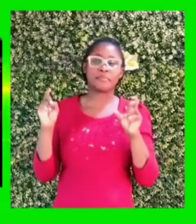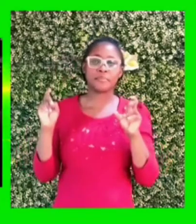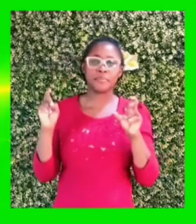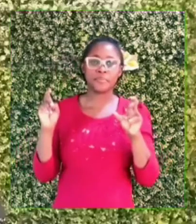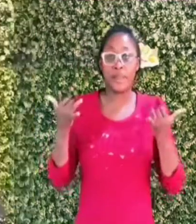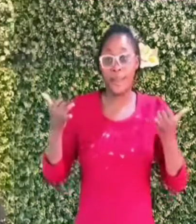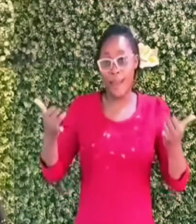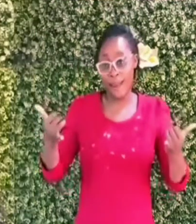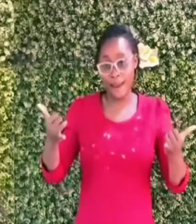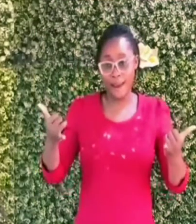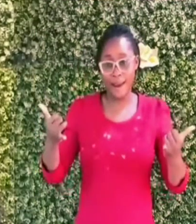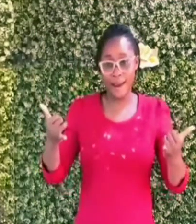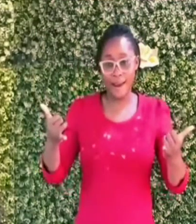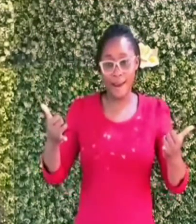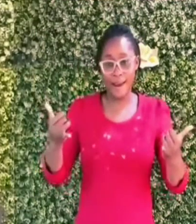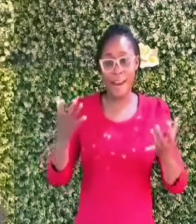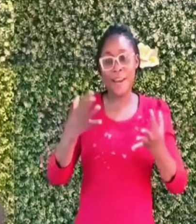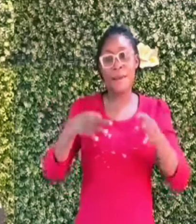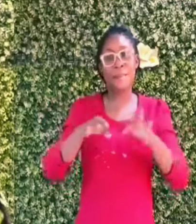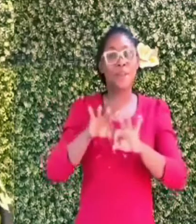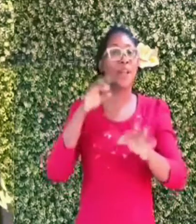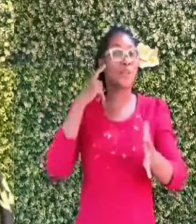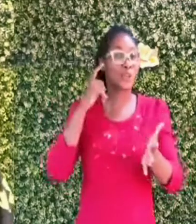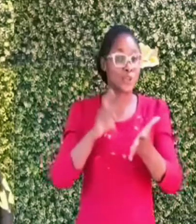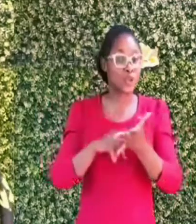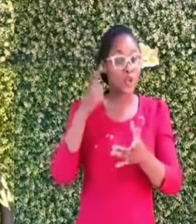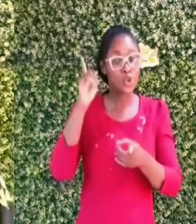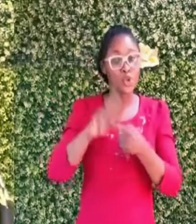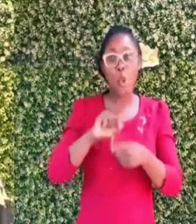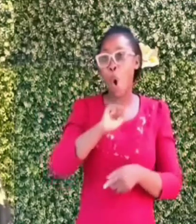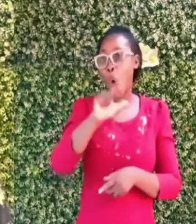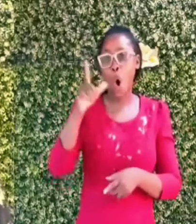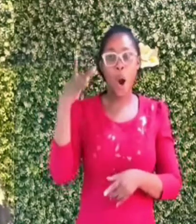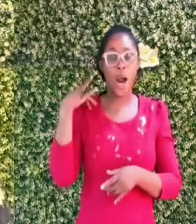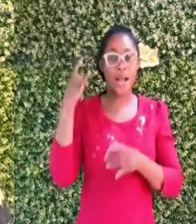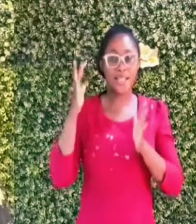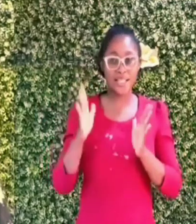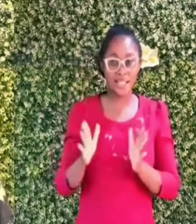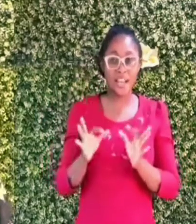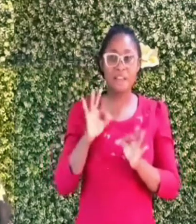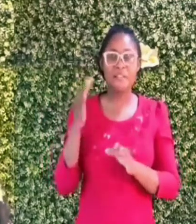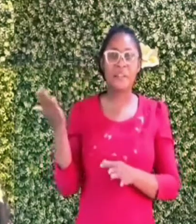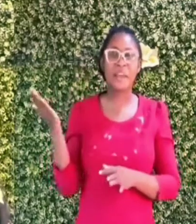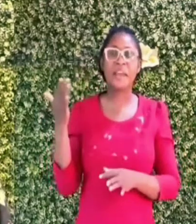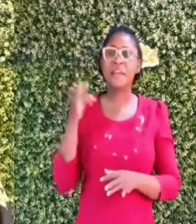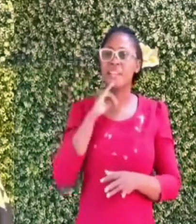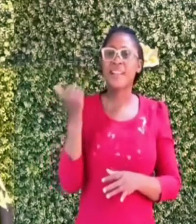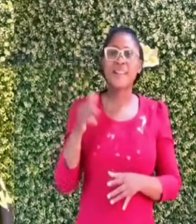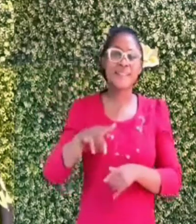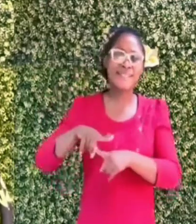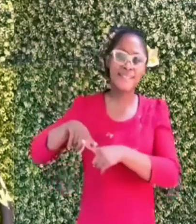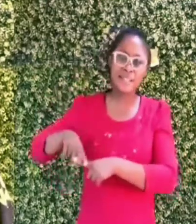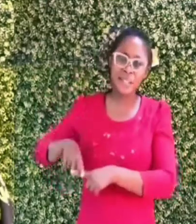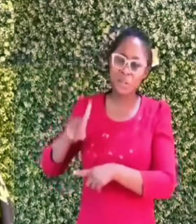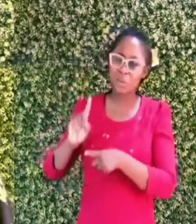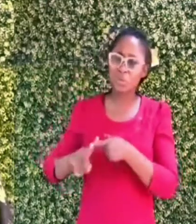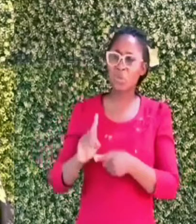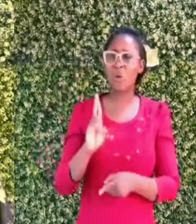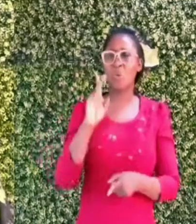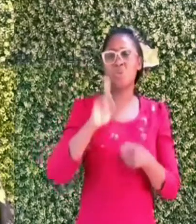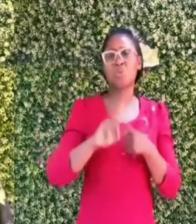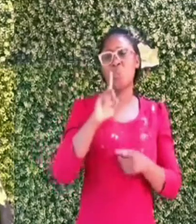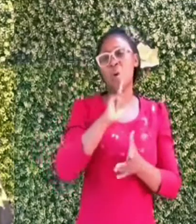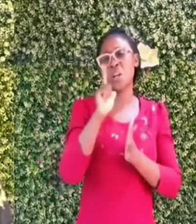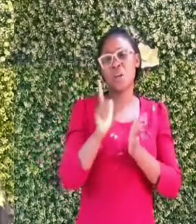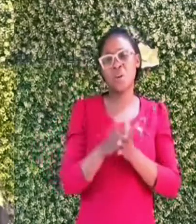examination. Now, important notice for all candidates. If there is any delay for up